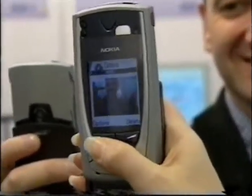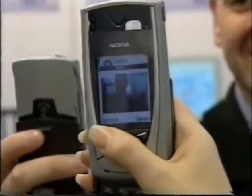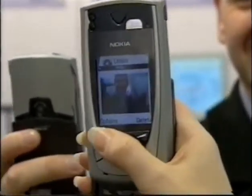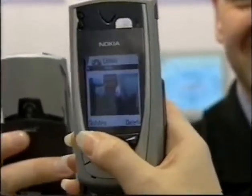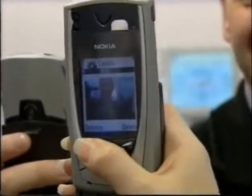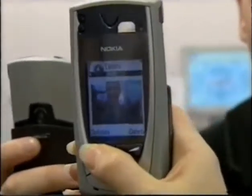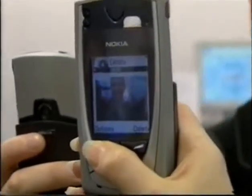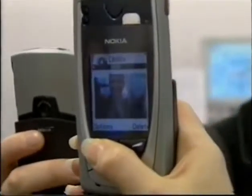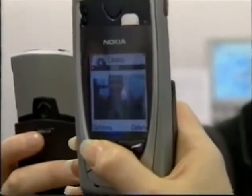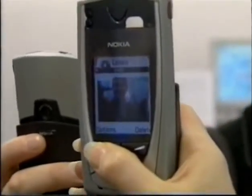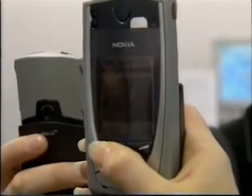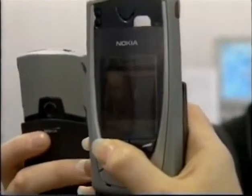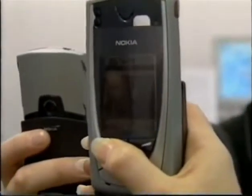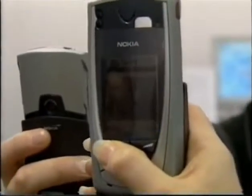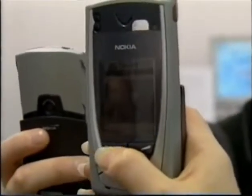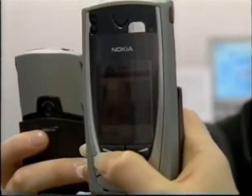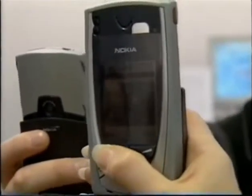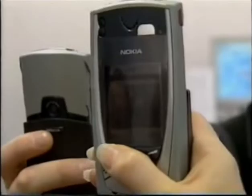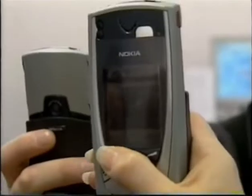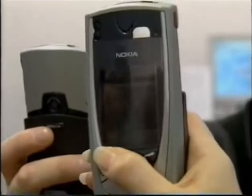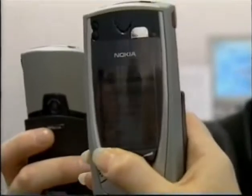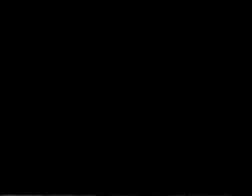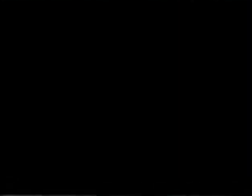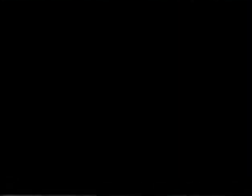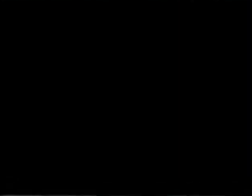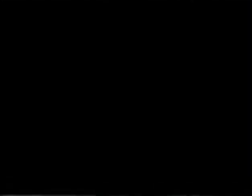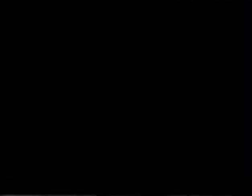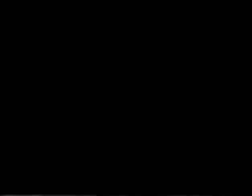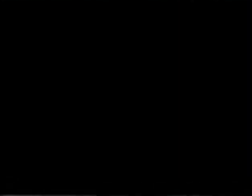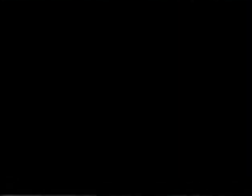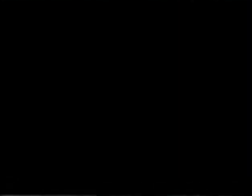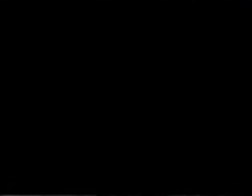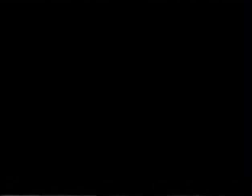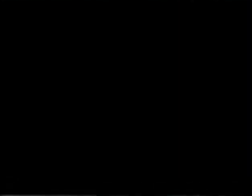People stop and stay.